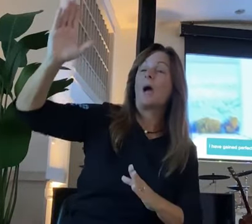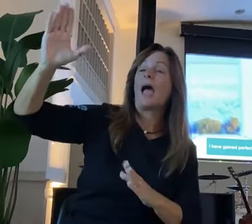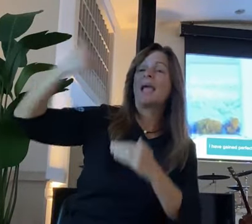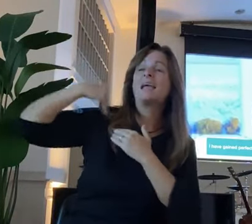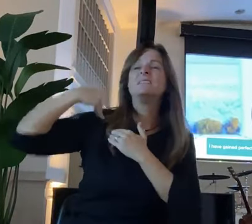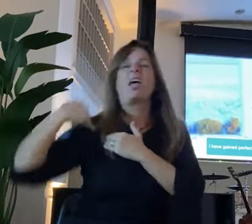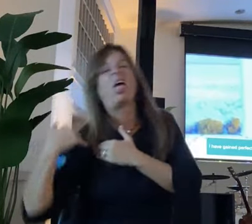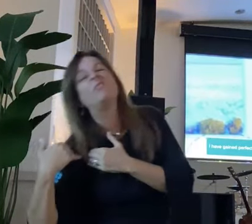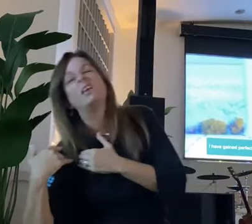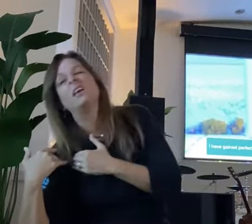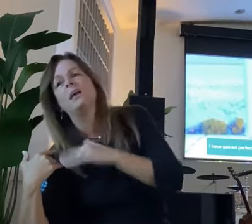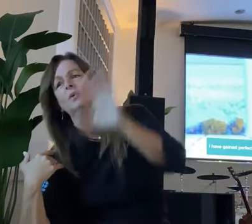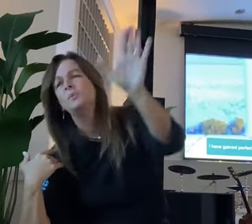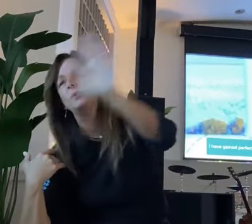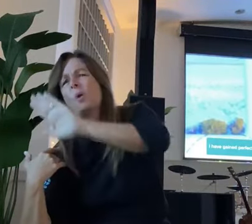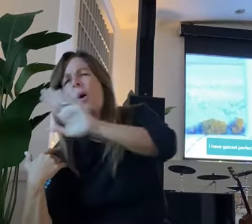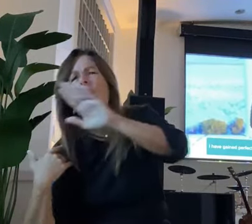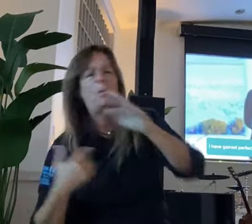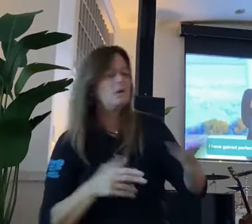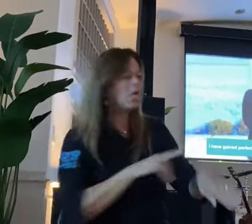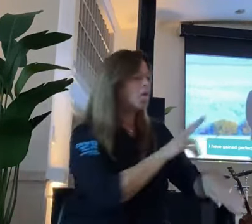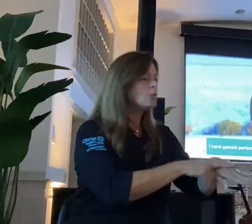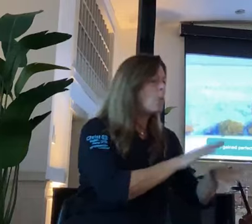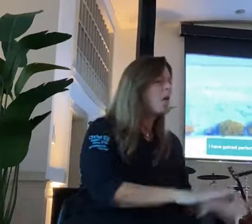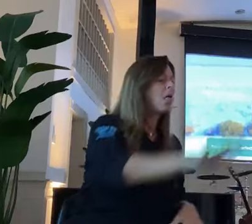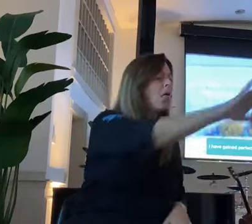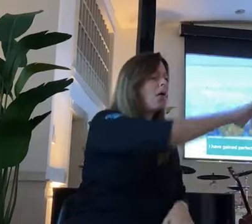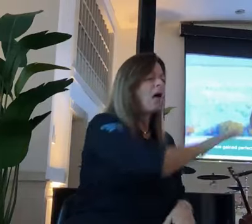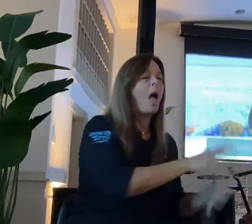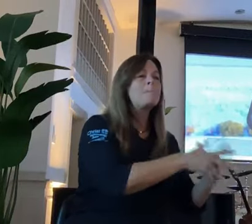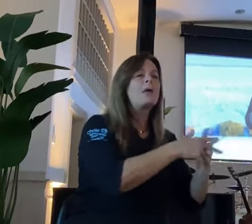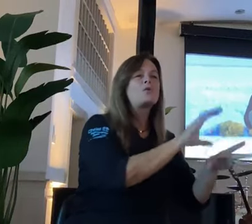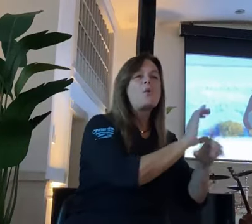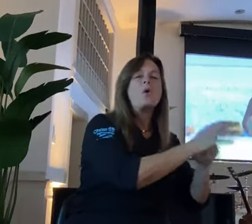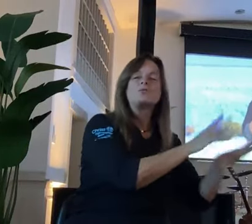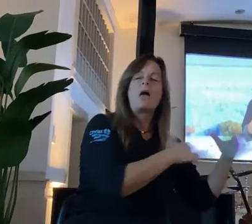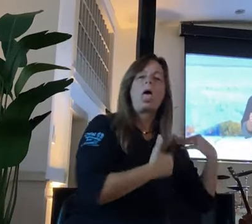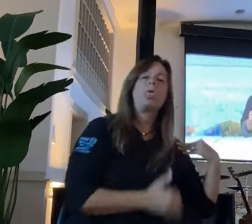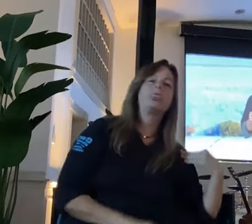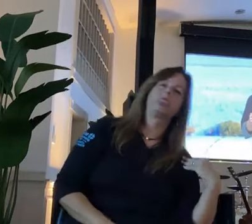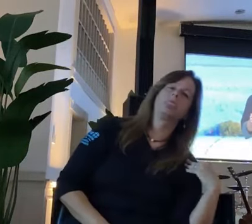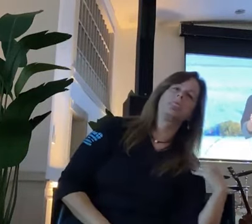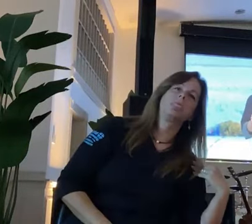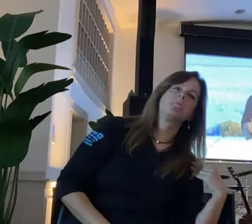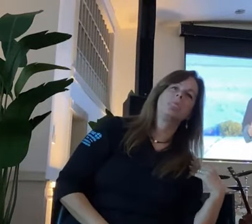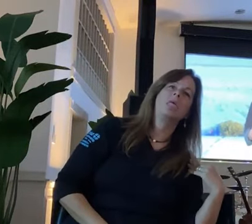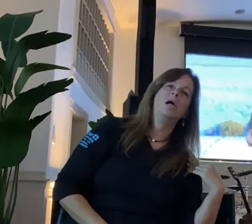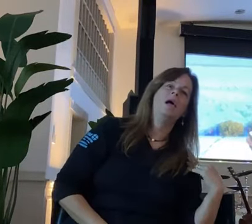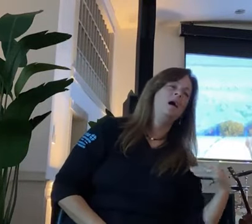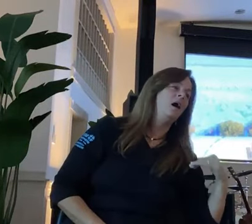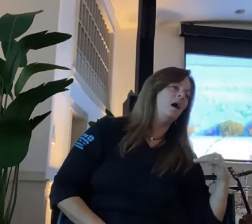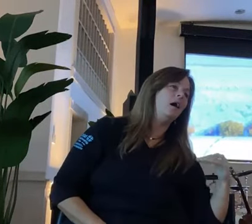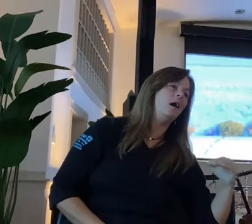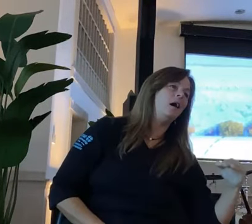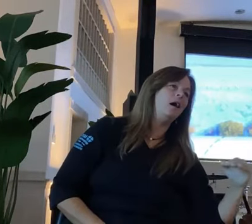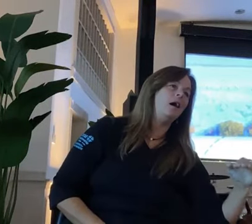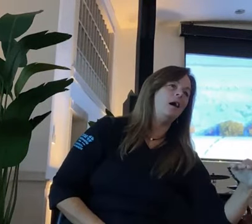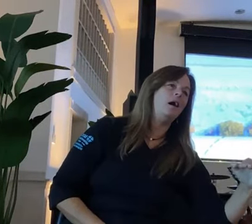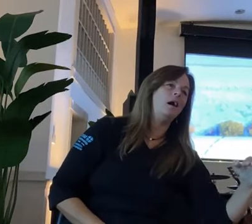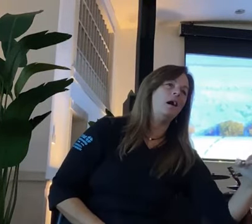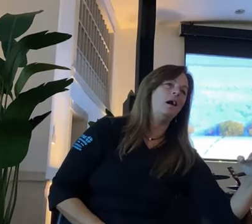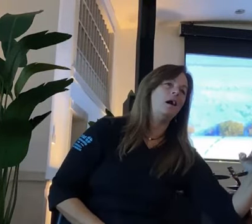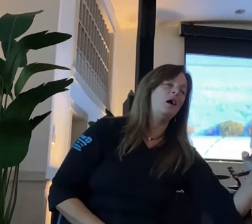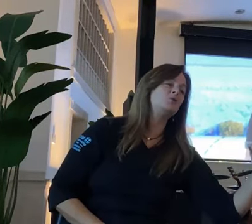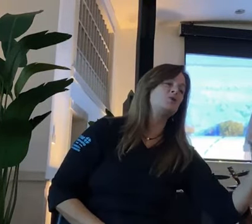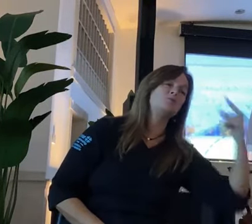heavy. God's ways do not bind you up. The Spirit does not come to bind you up, but to give you freedom. So the world says, do what you